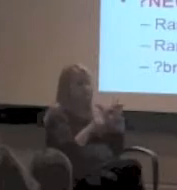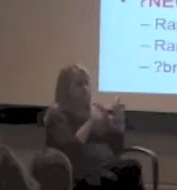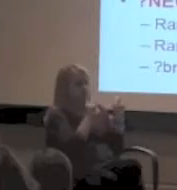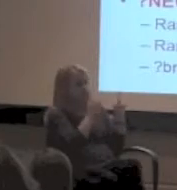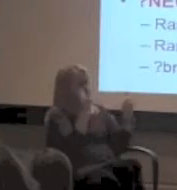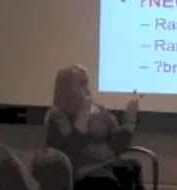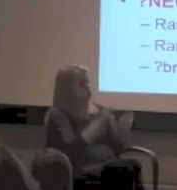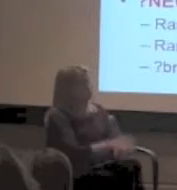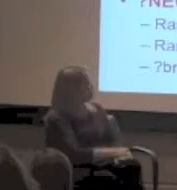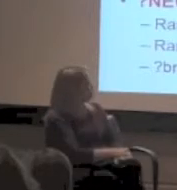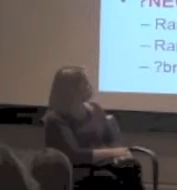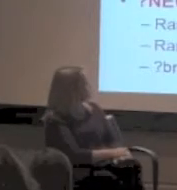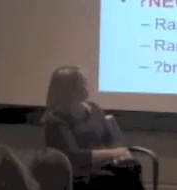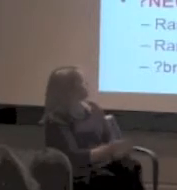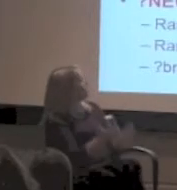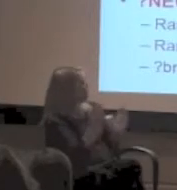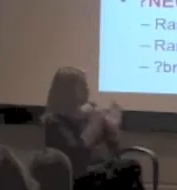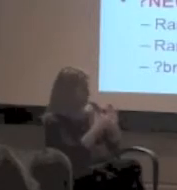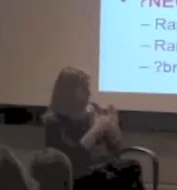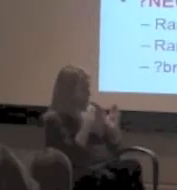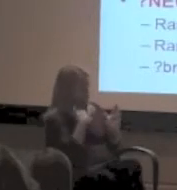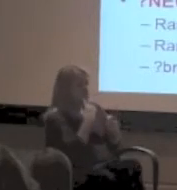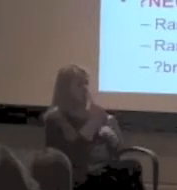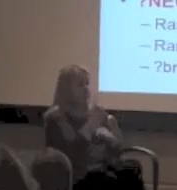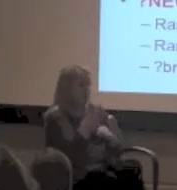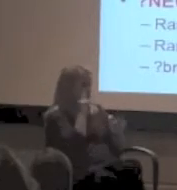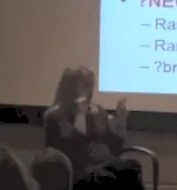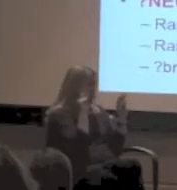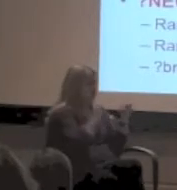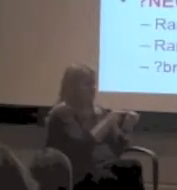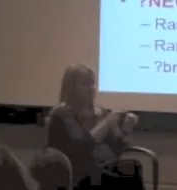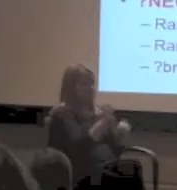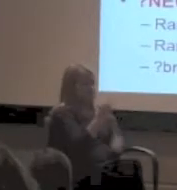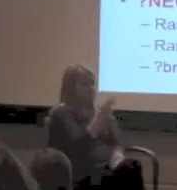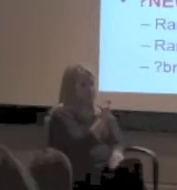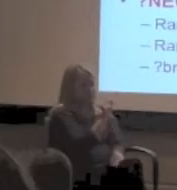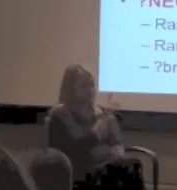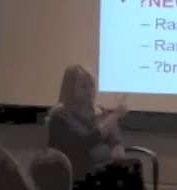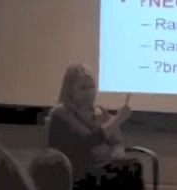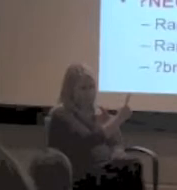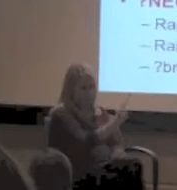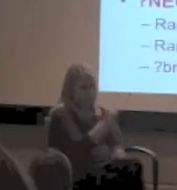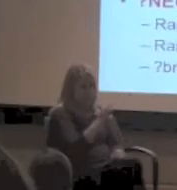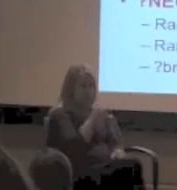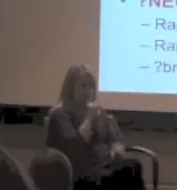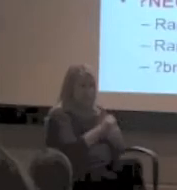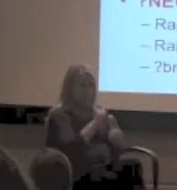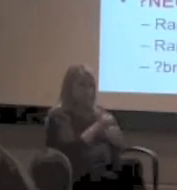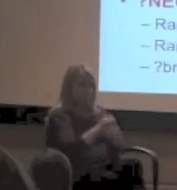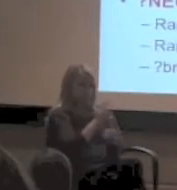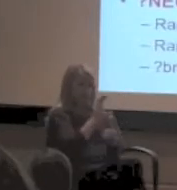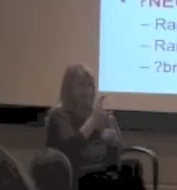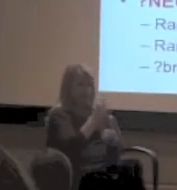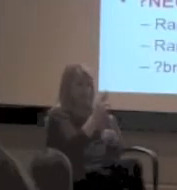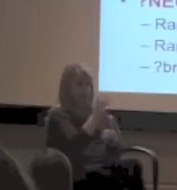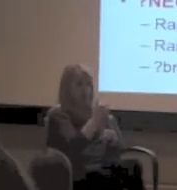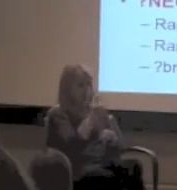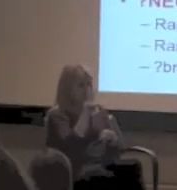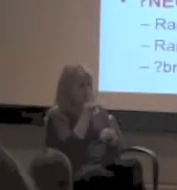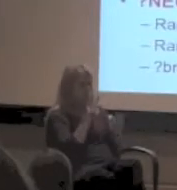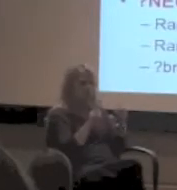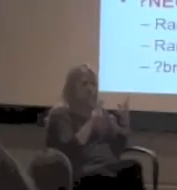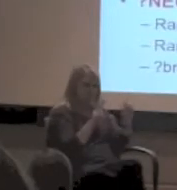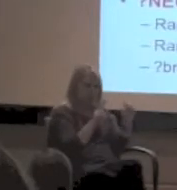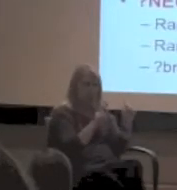again, you can see I'm hitting the theme. We always rule out the shunt first. If we really do think it's the Chiari II, the shunt's working. They're getting